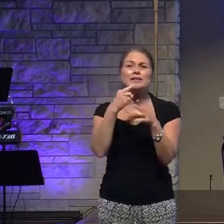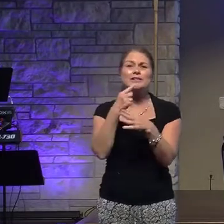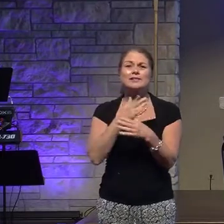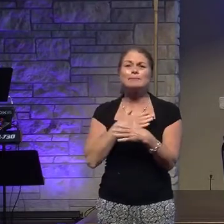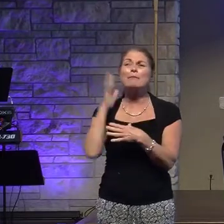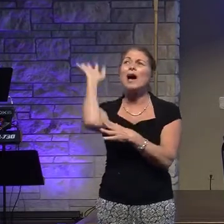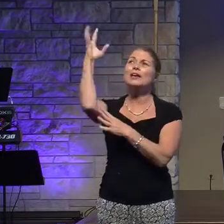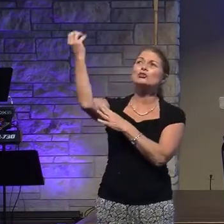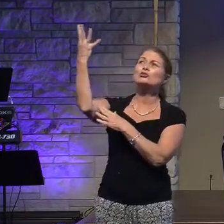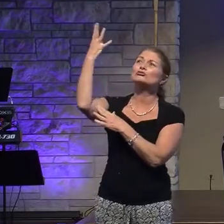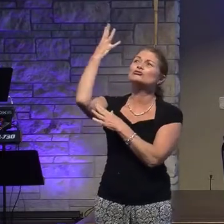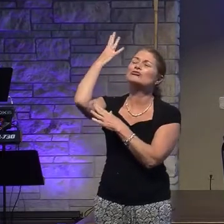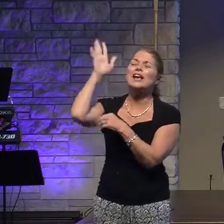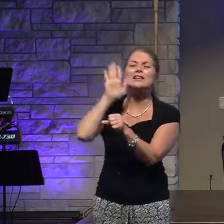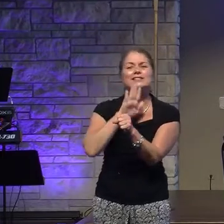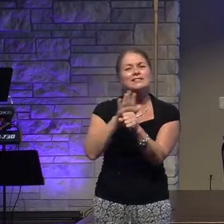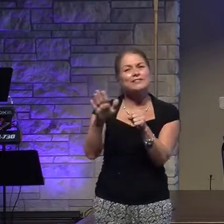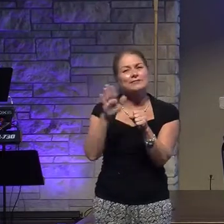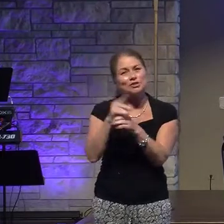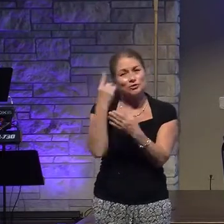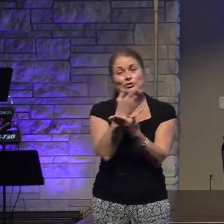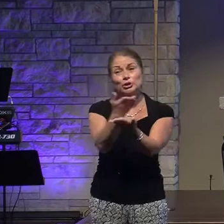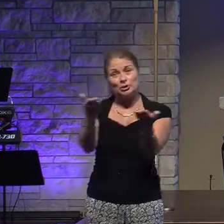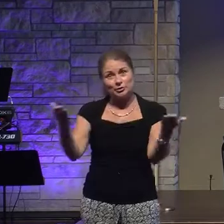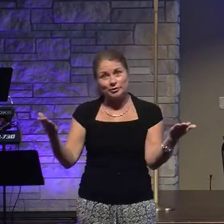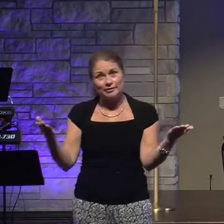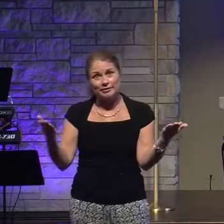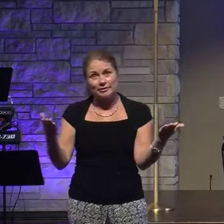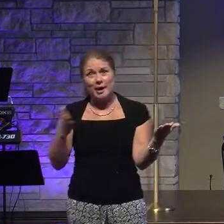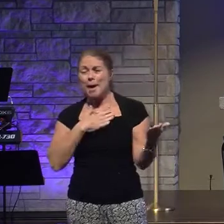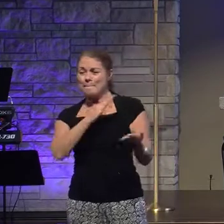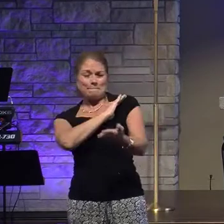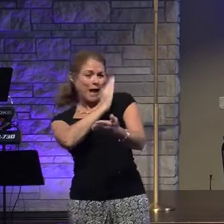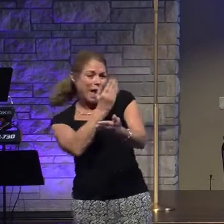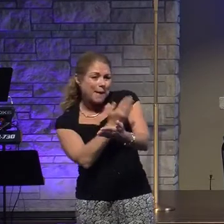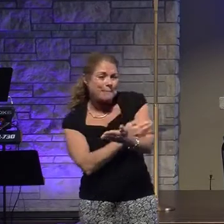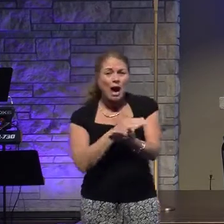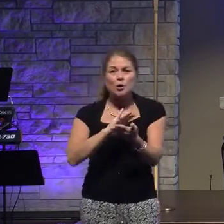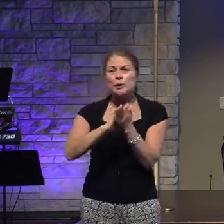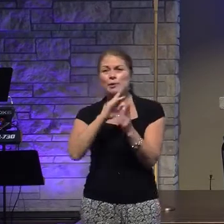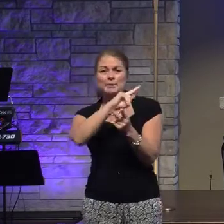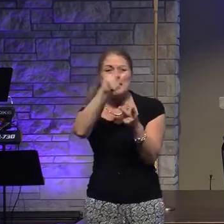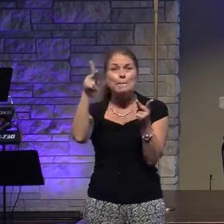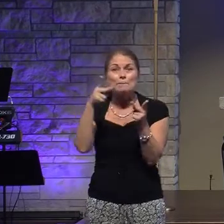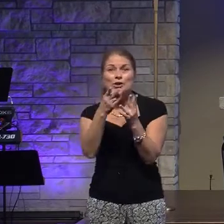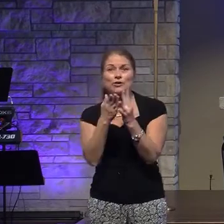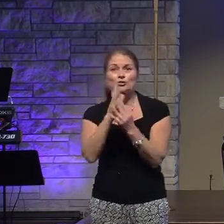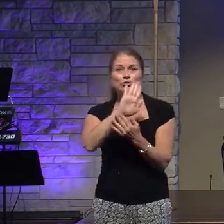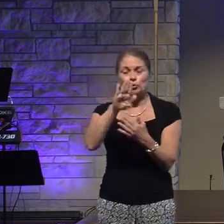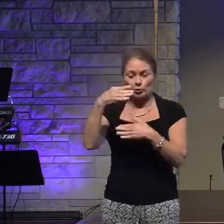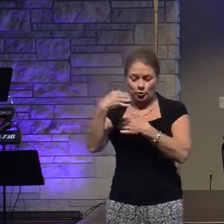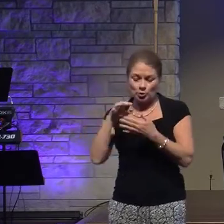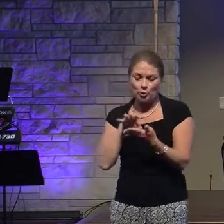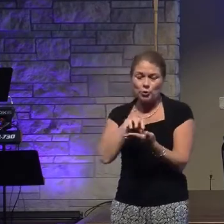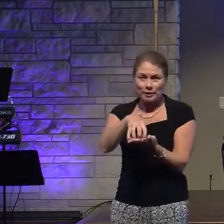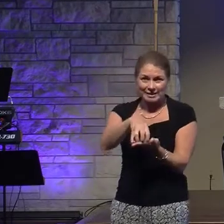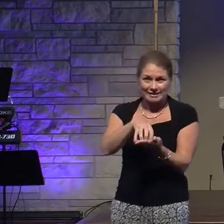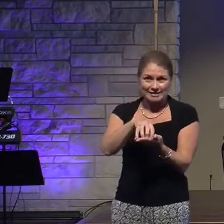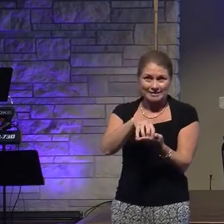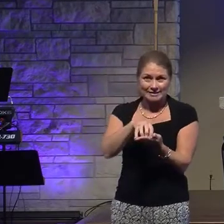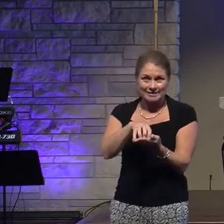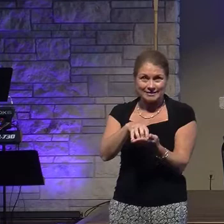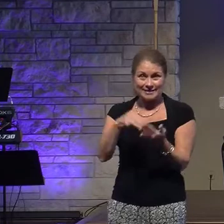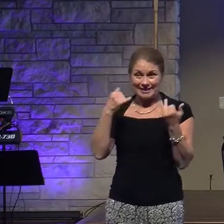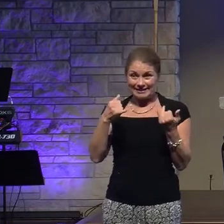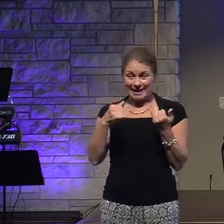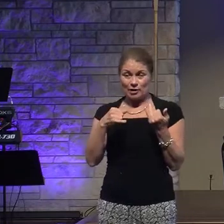my grace is sufficient for you, for my power is made perfect in weakness. Let's